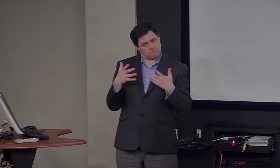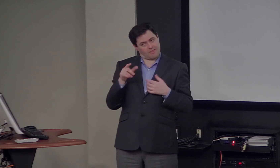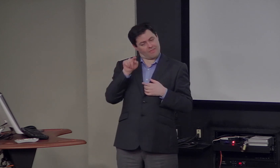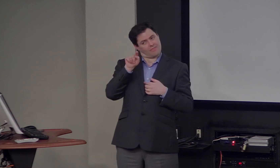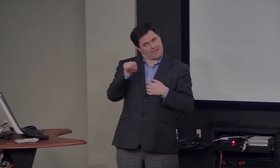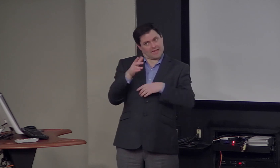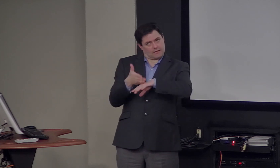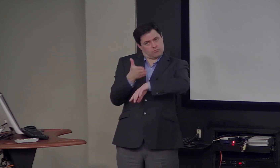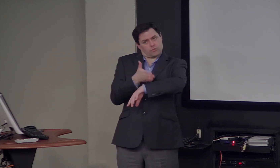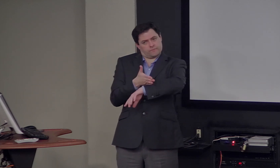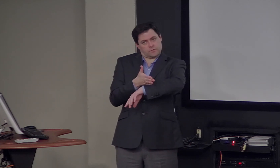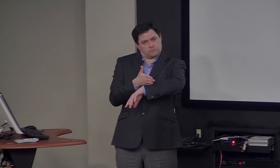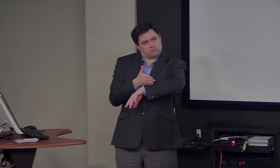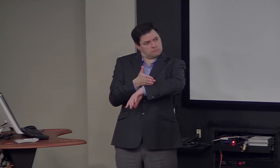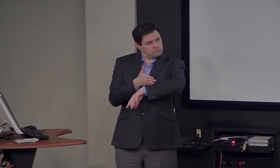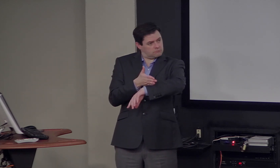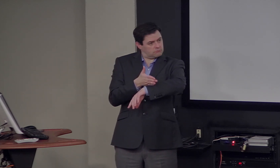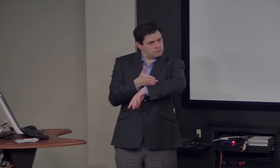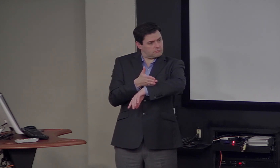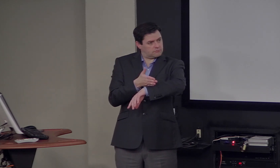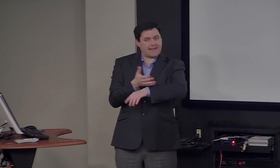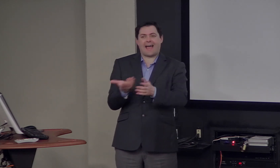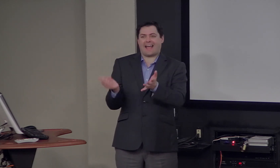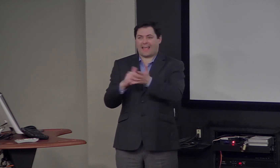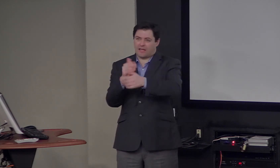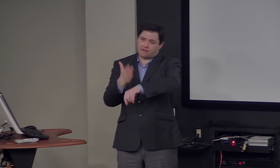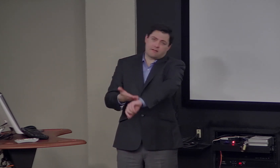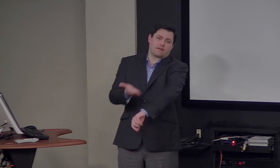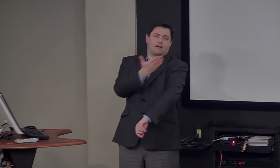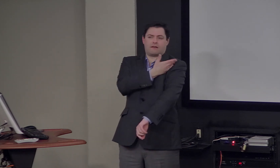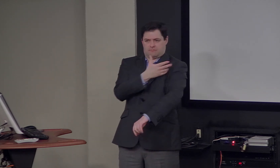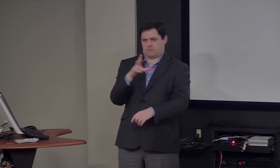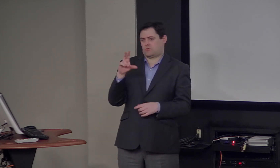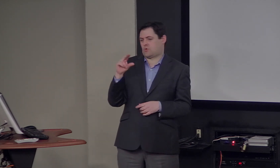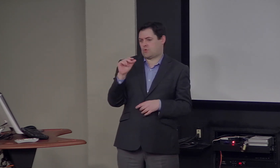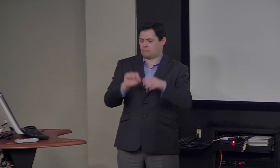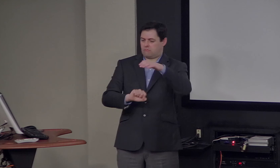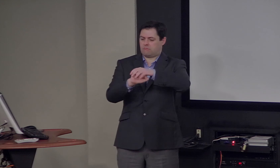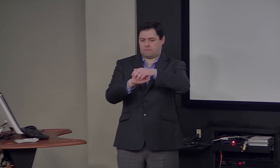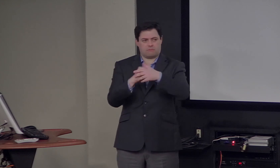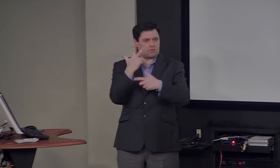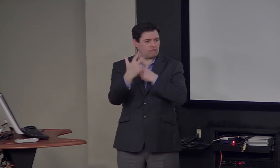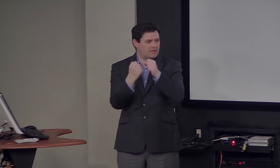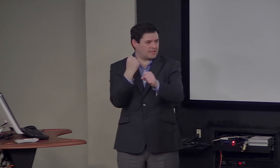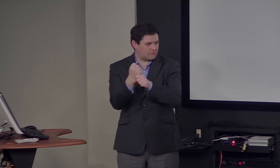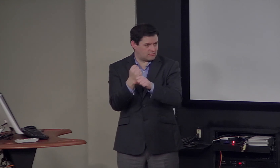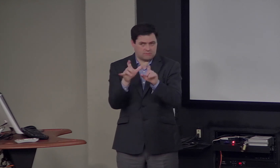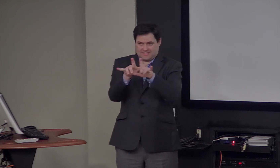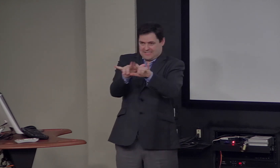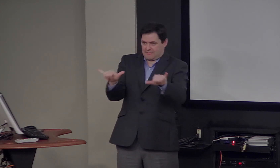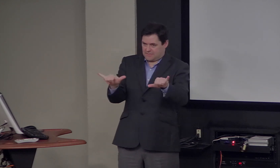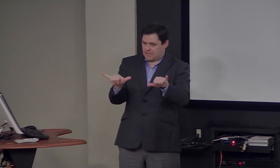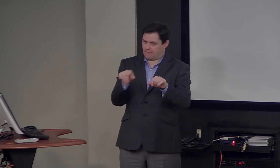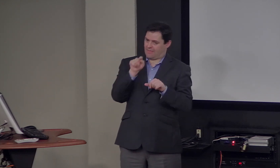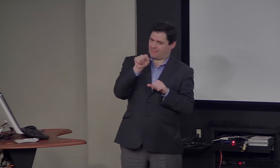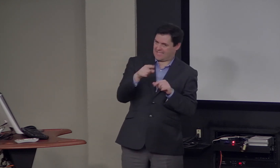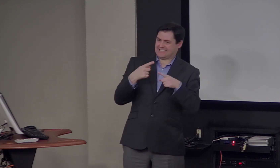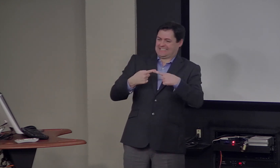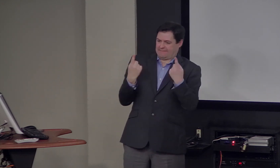If you remember the task that had the arrows, we did see improvement of the students over time. It seemed as if there